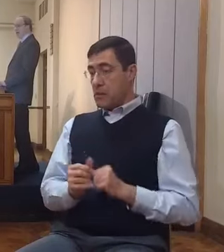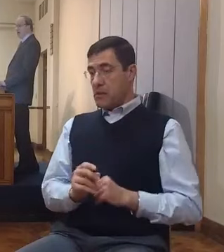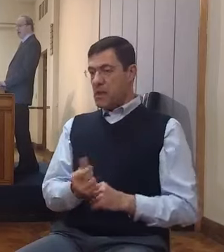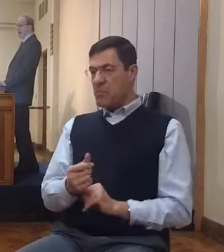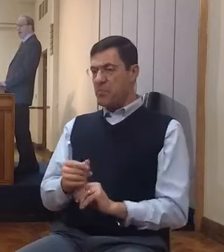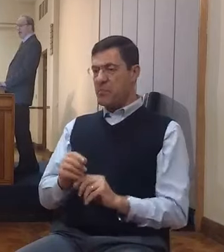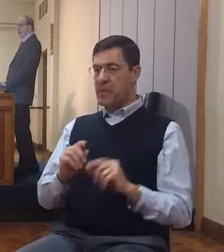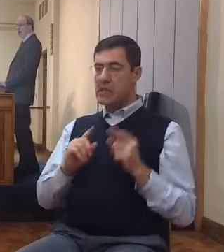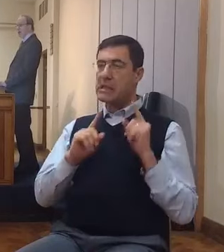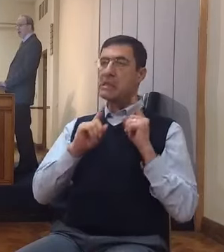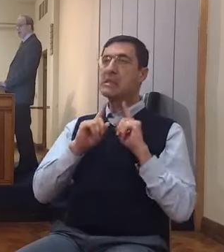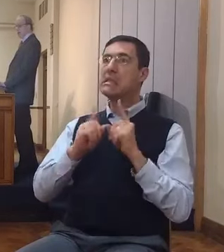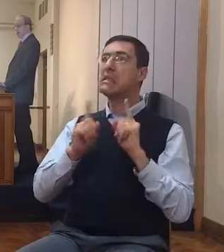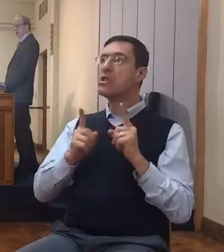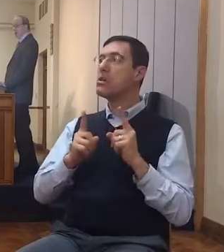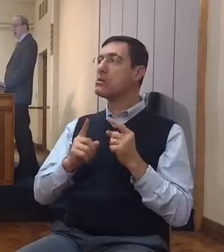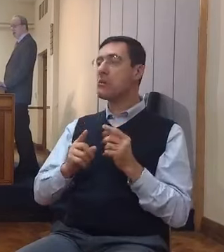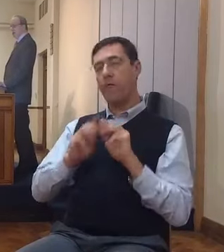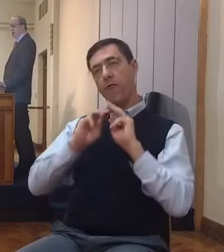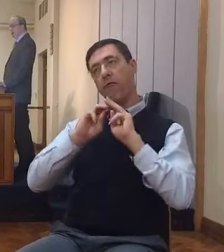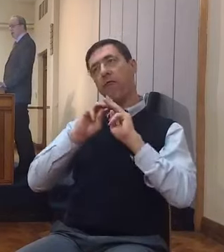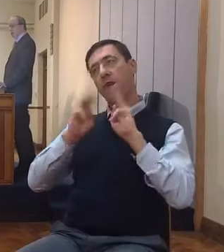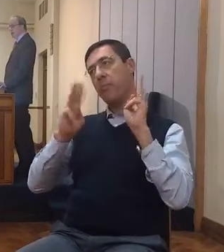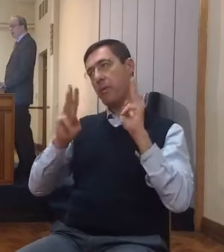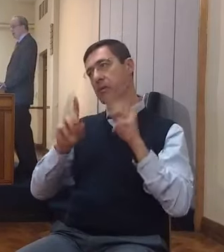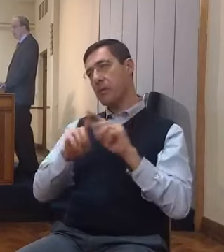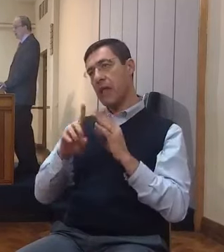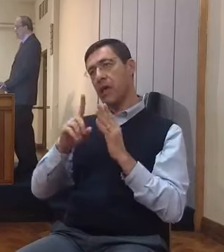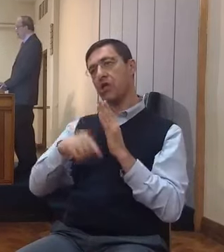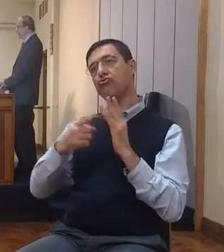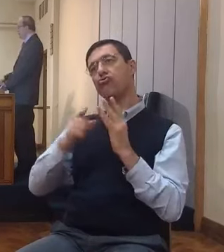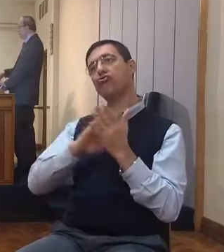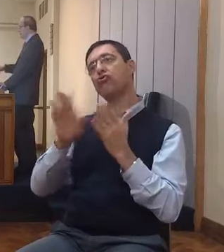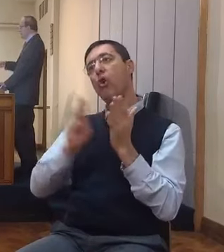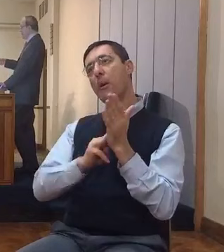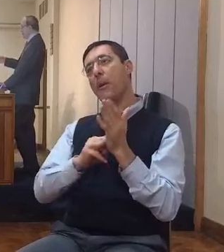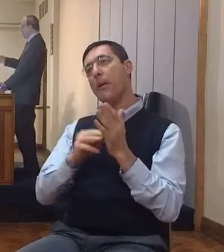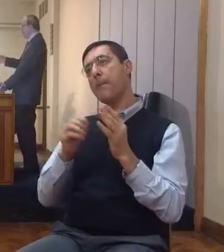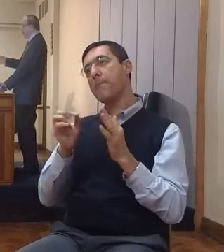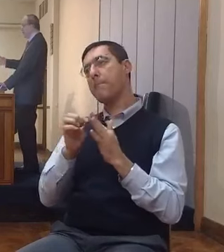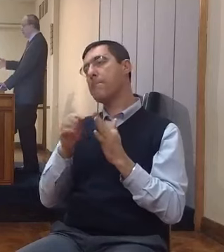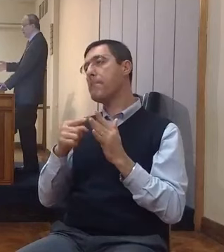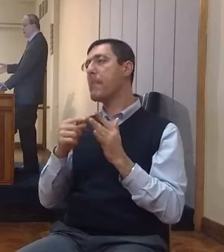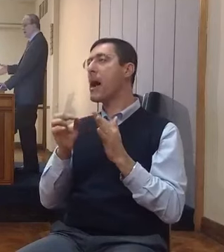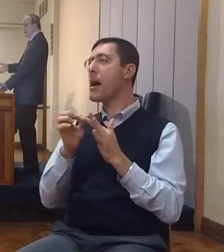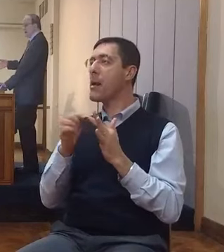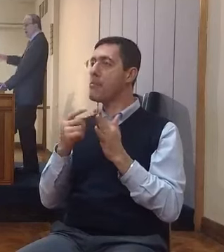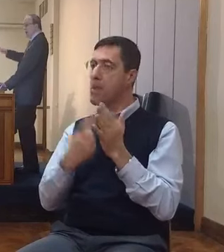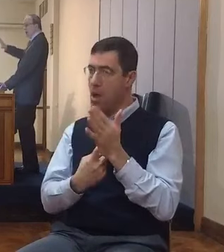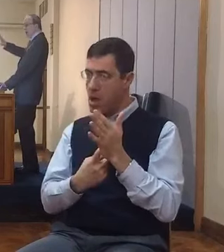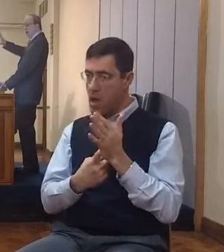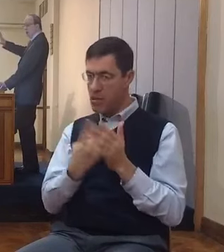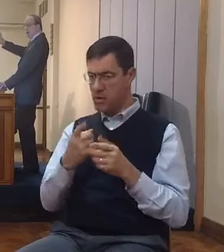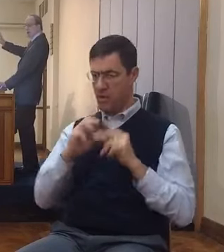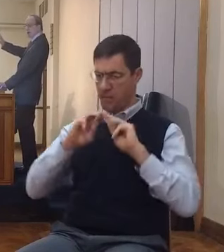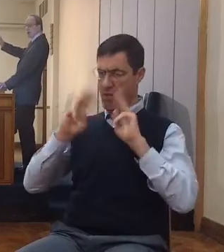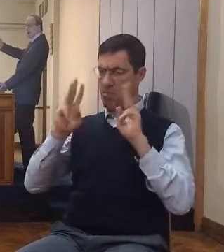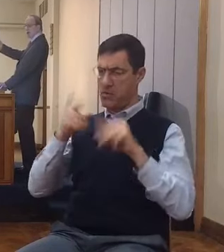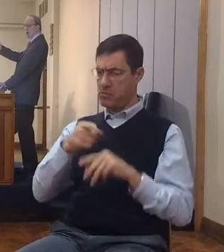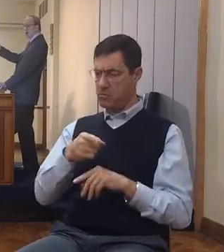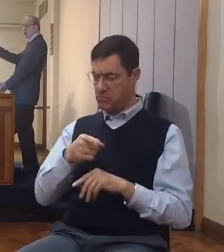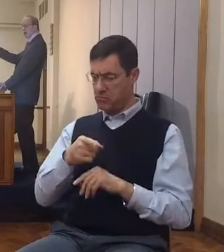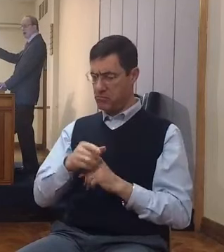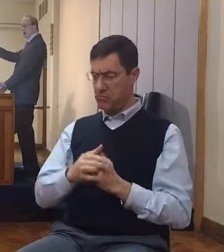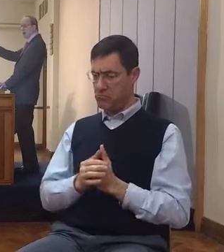with his Christian hedonism, who has a tendency to so often boil all